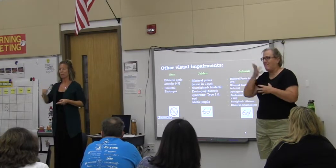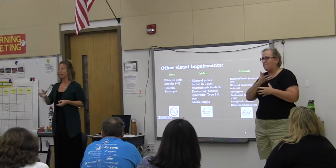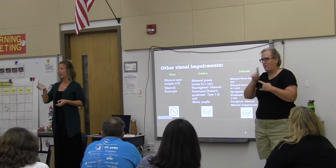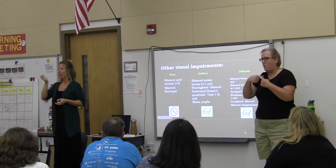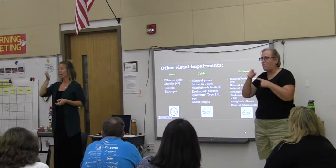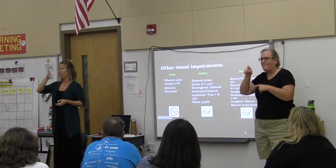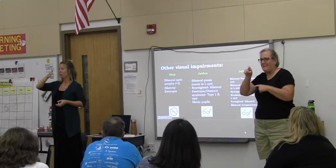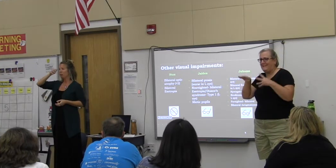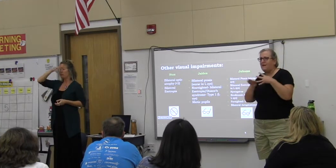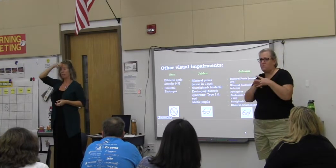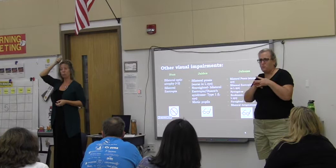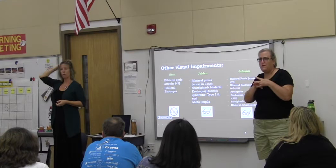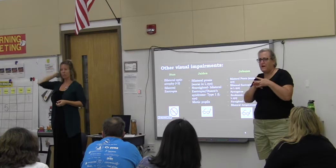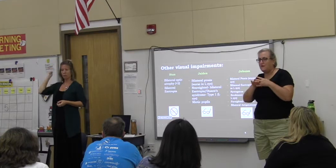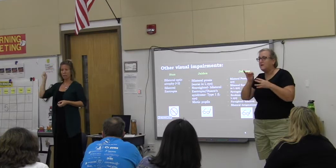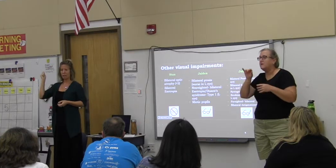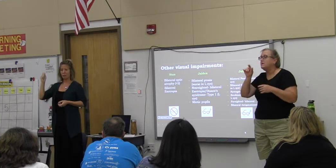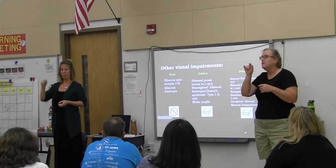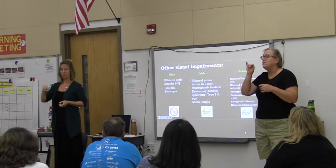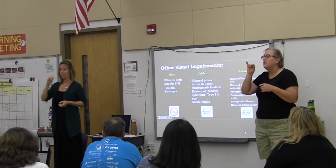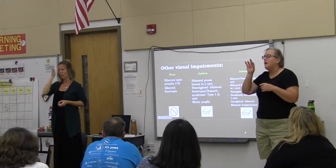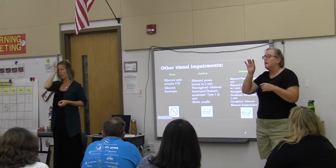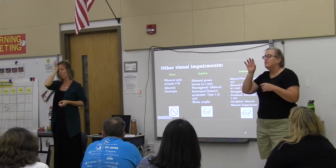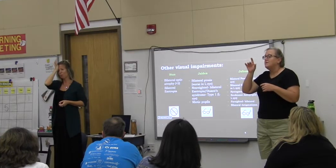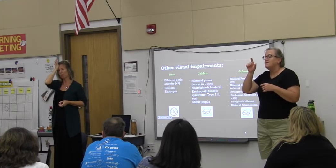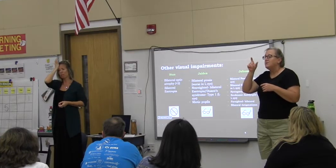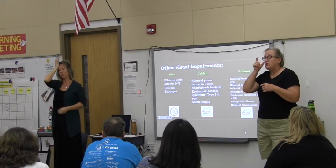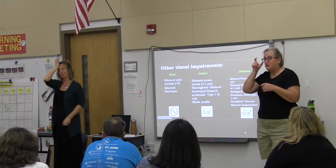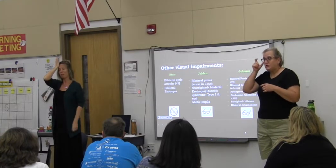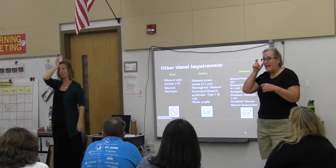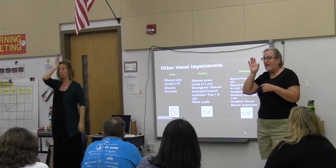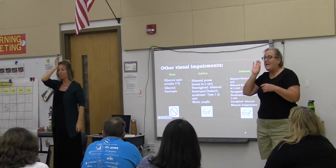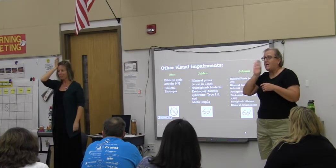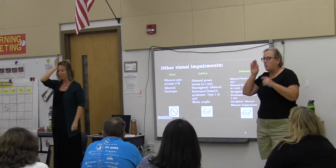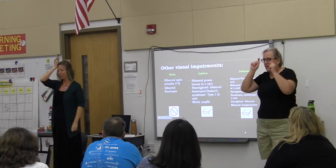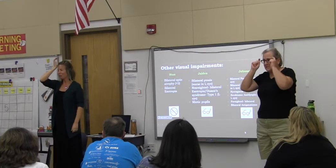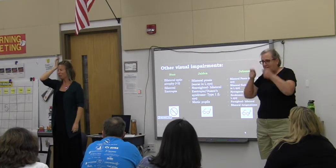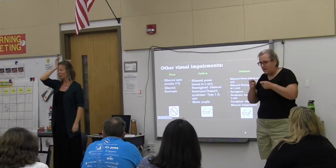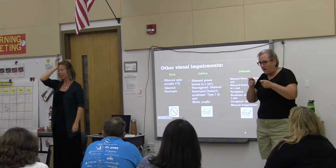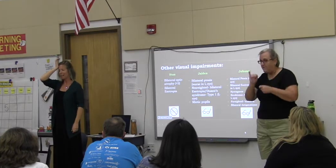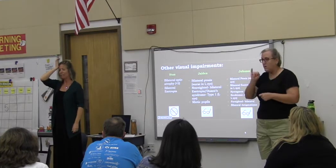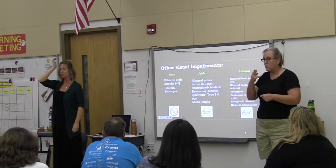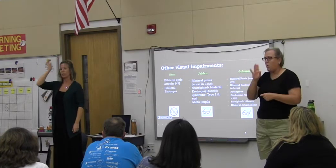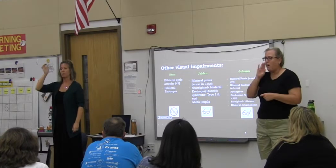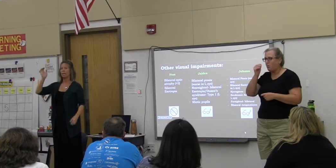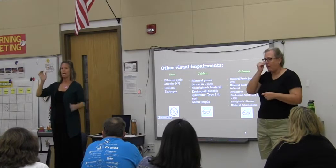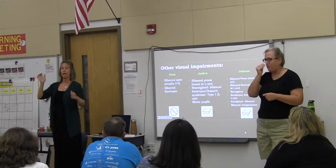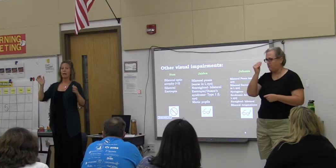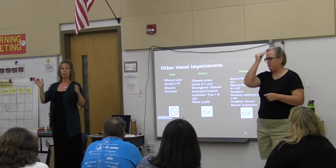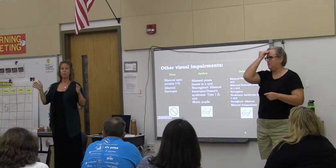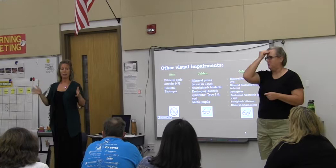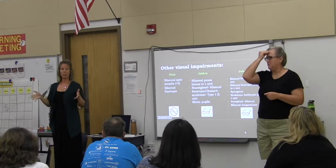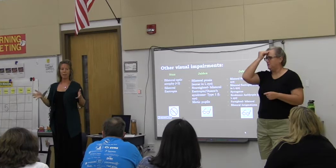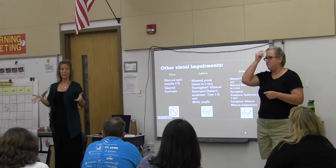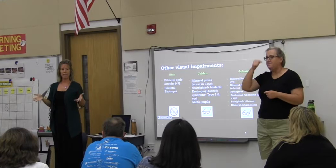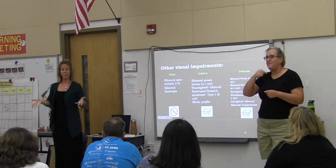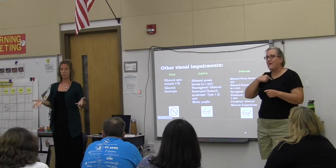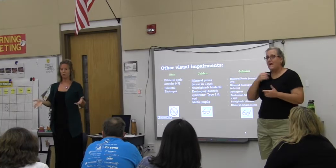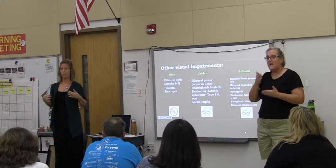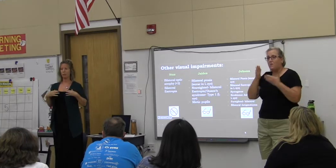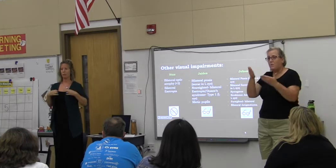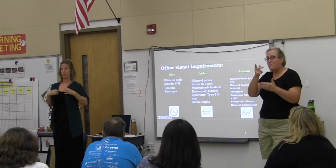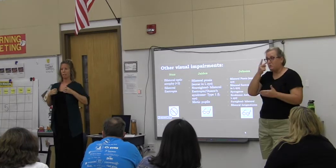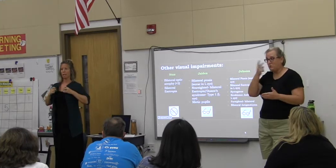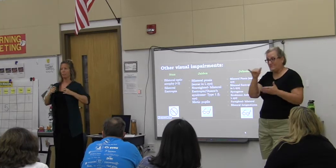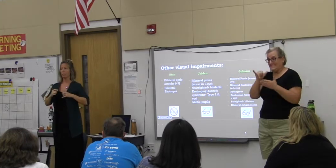need a break. Jaden will take his glasses off. Johan will push them up on his face or on his forehead sometimes. I would recommend that